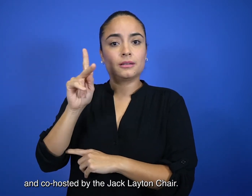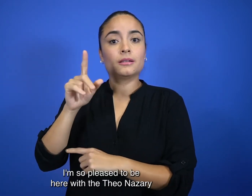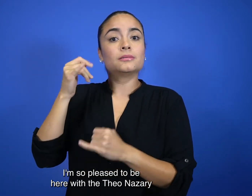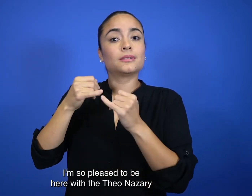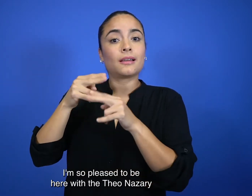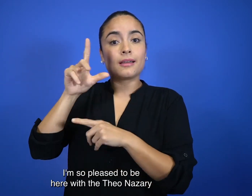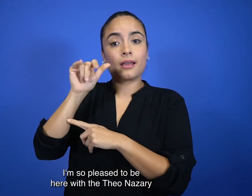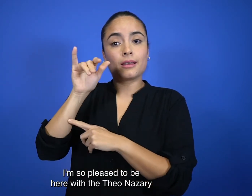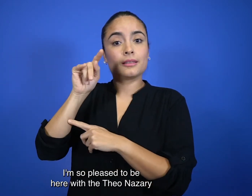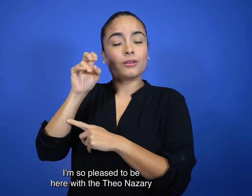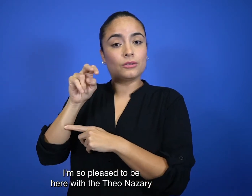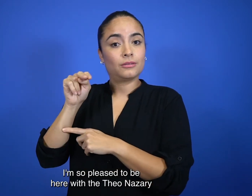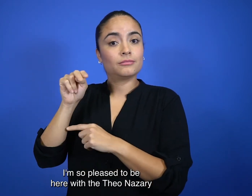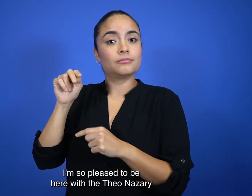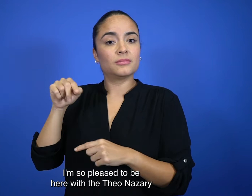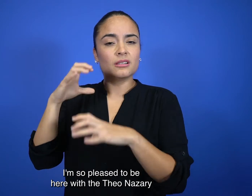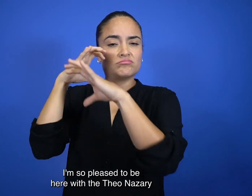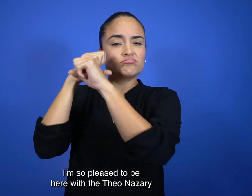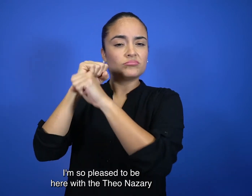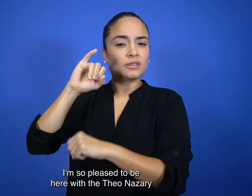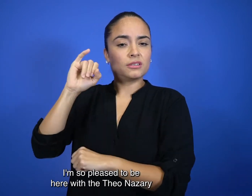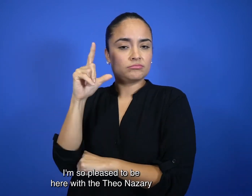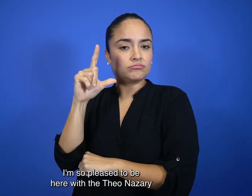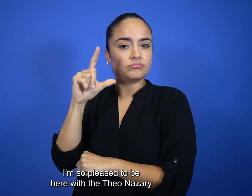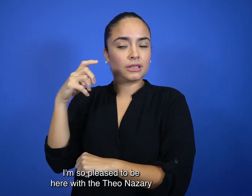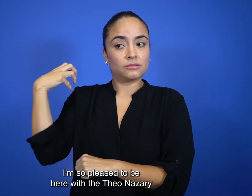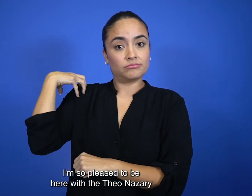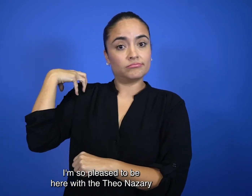I'm so pleased to be here with Theo